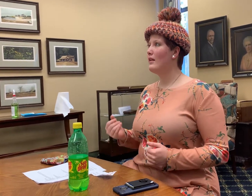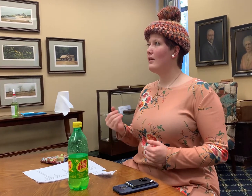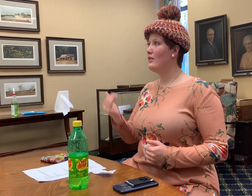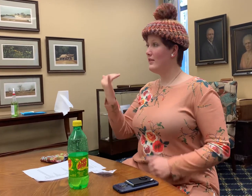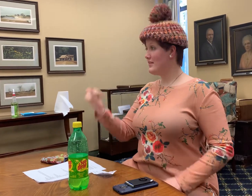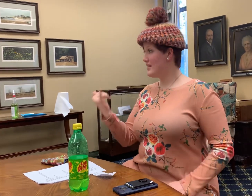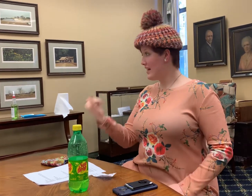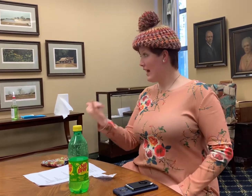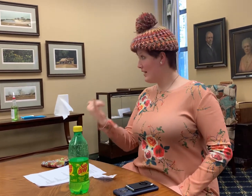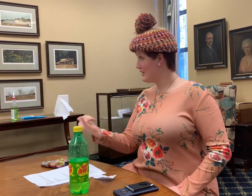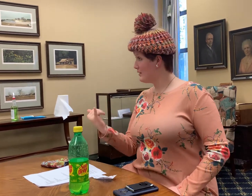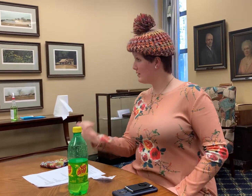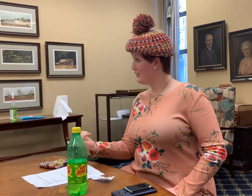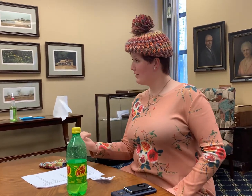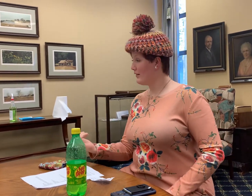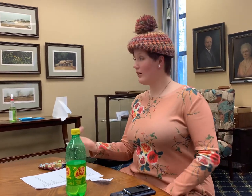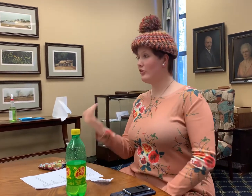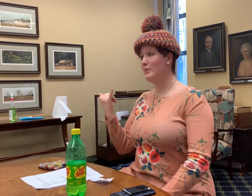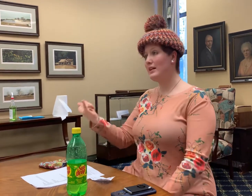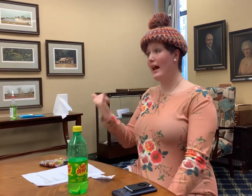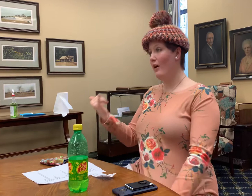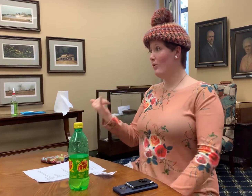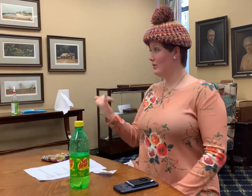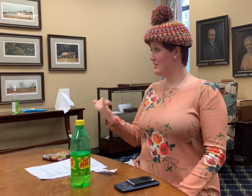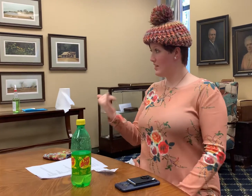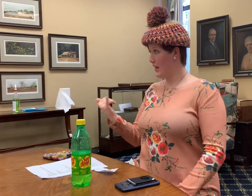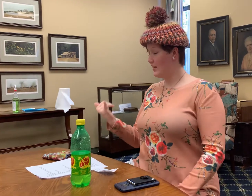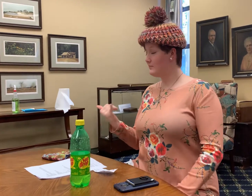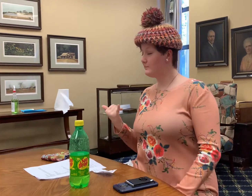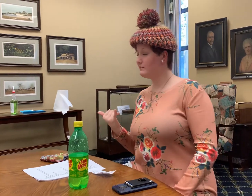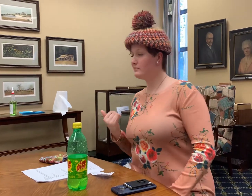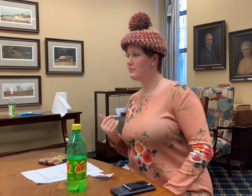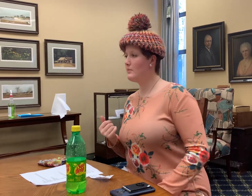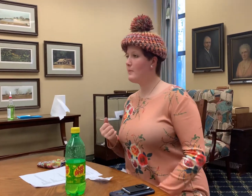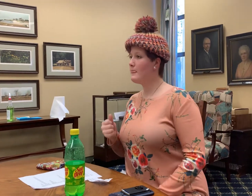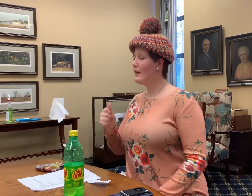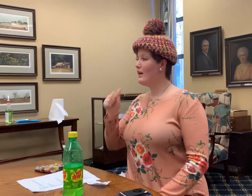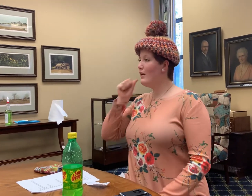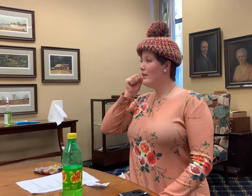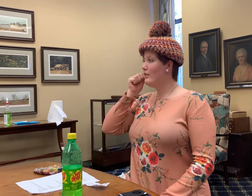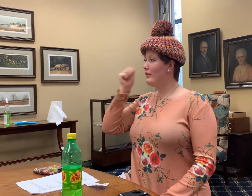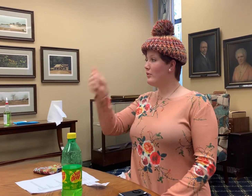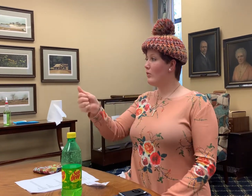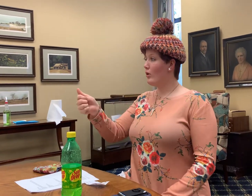This is today. This can also mean now, today. This is tomorrow.